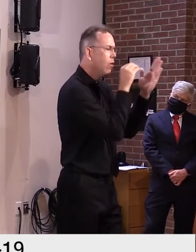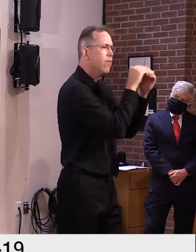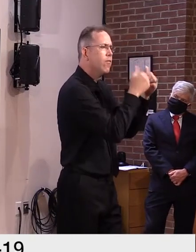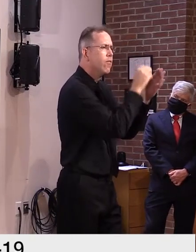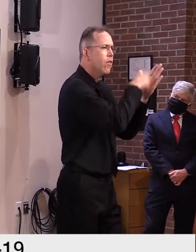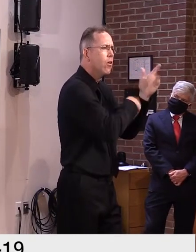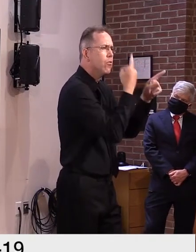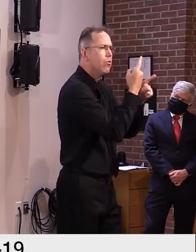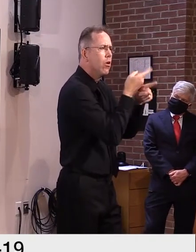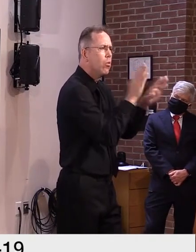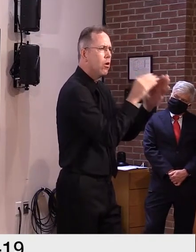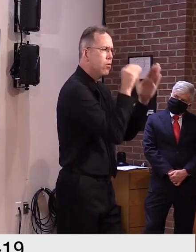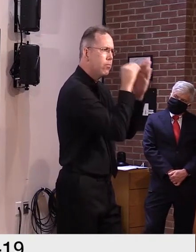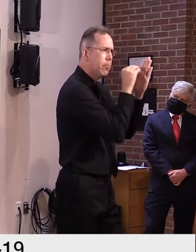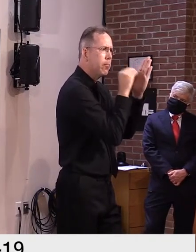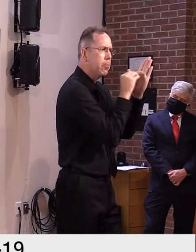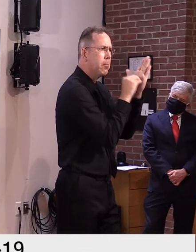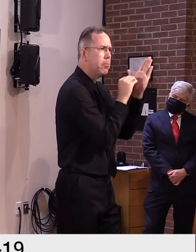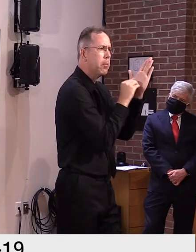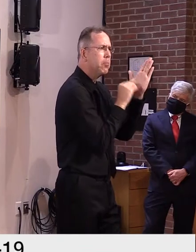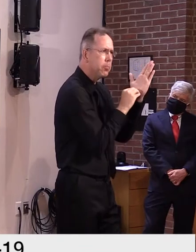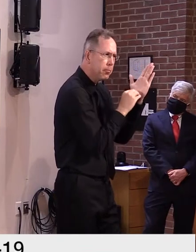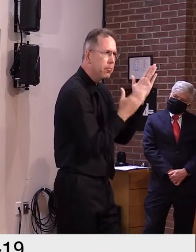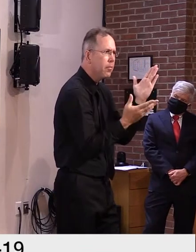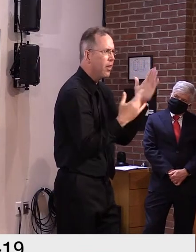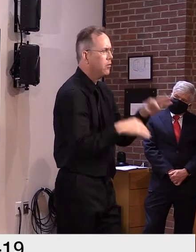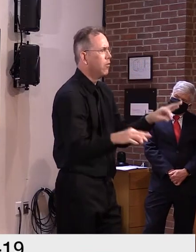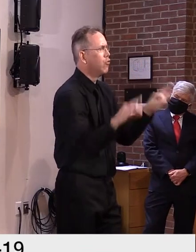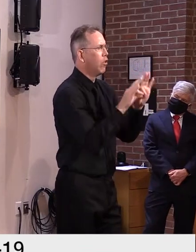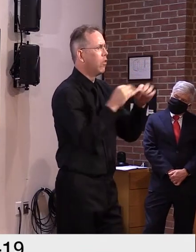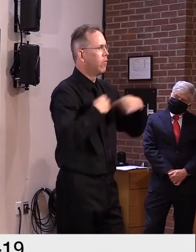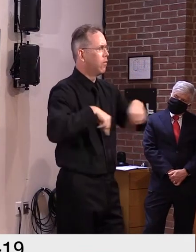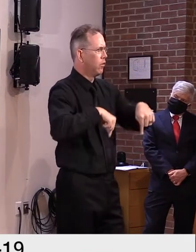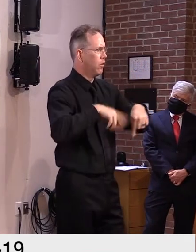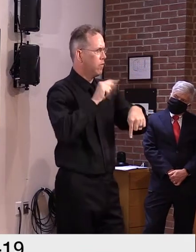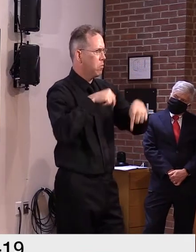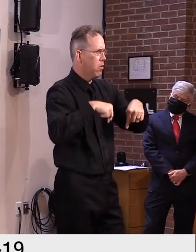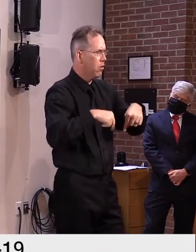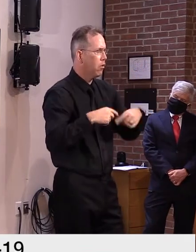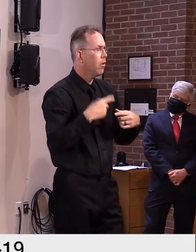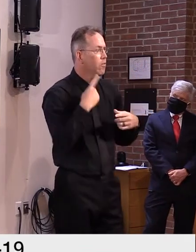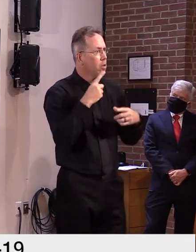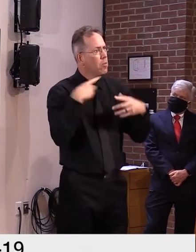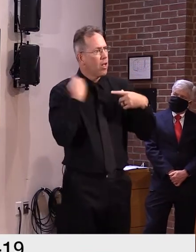because it's something that's actually so important, not just for public health purposes, but for all kinds of